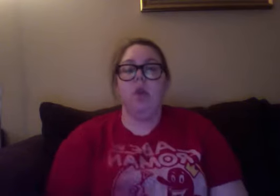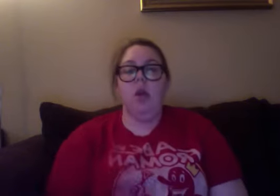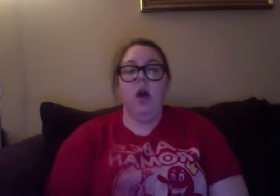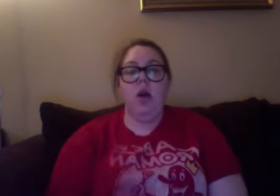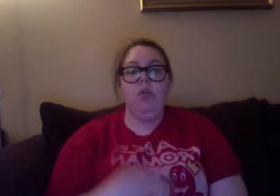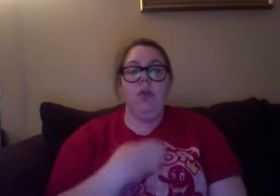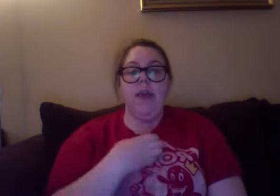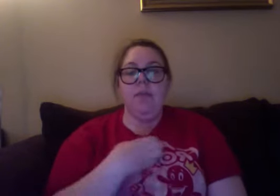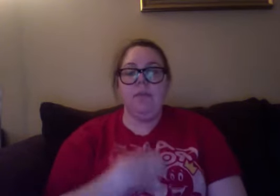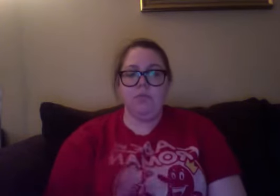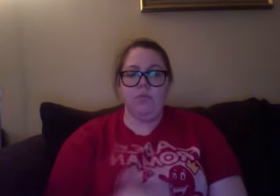Hungry?